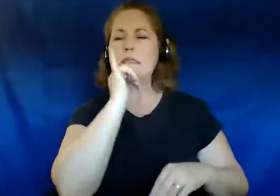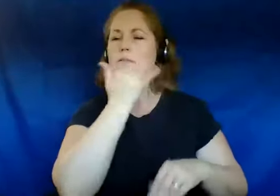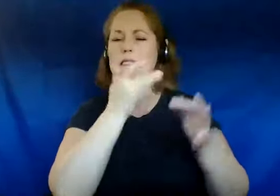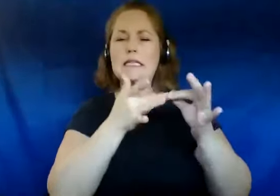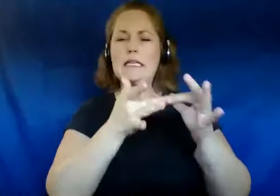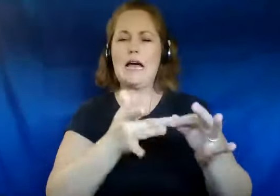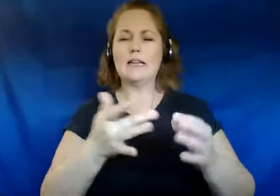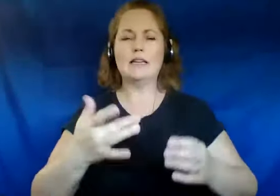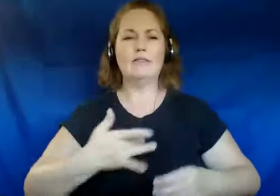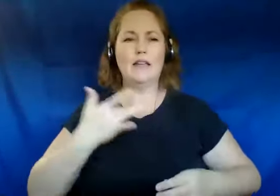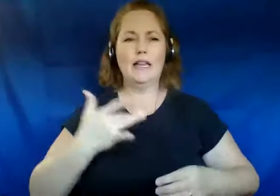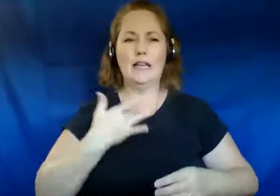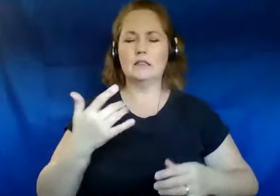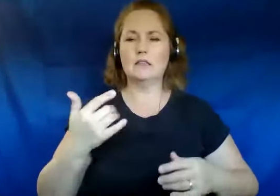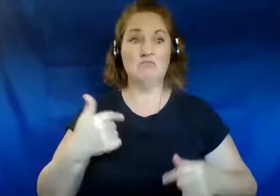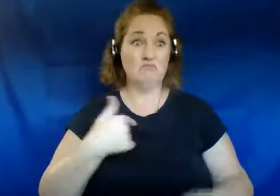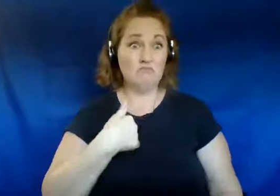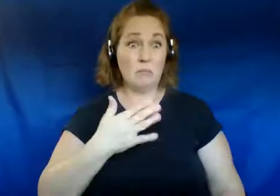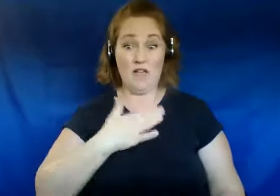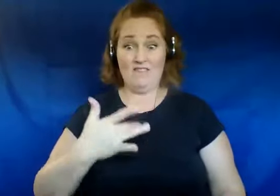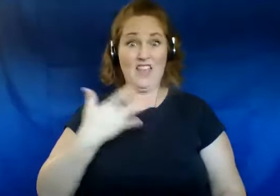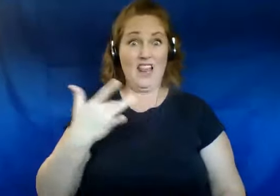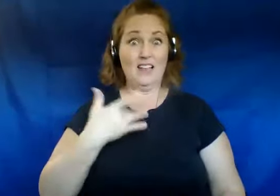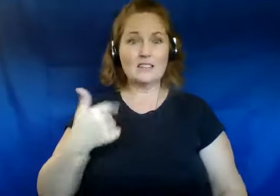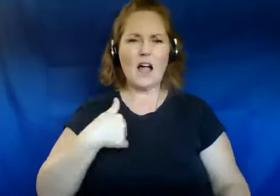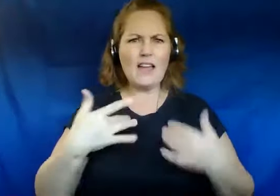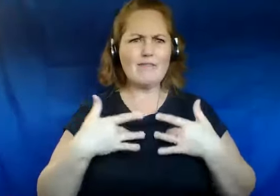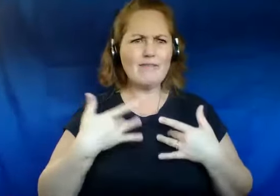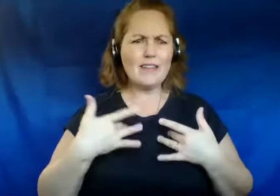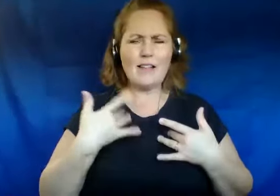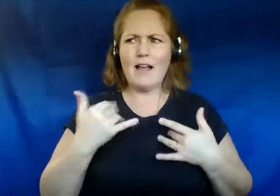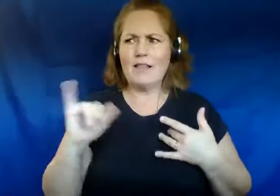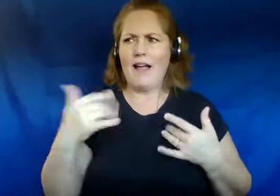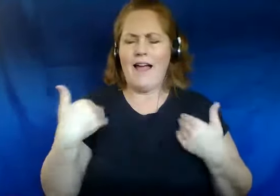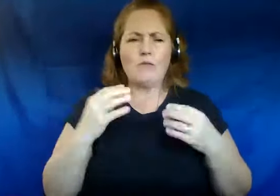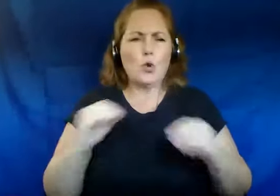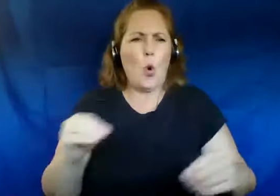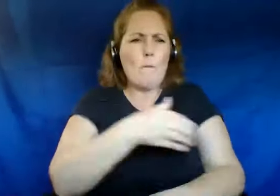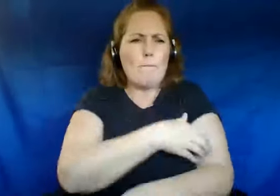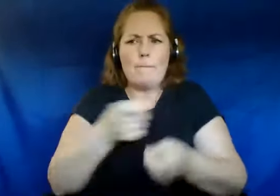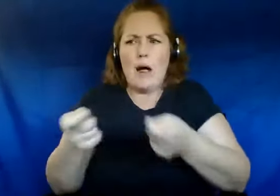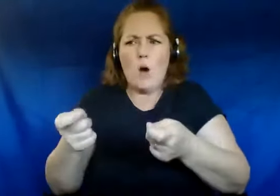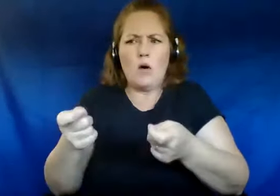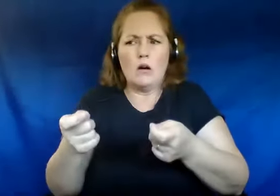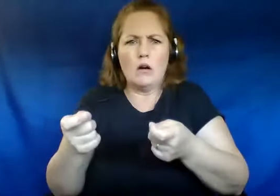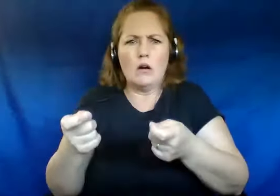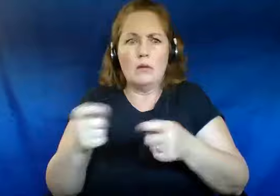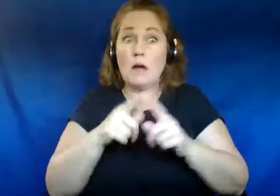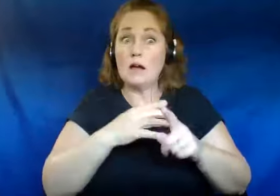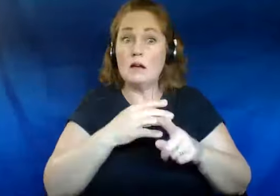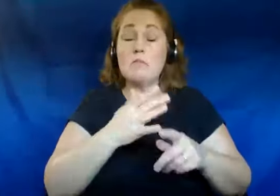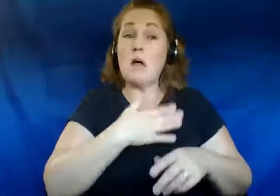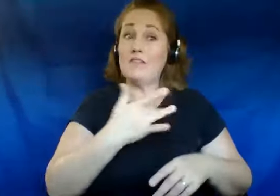am powerless over my feelings. They're going to come and go, but I am not powerless over my